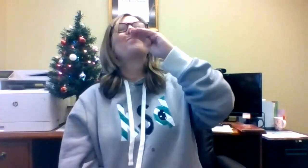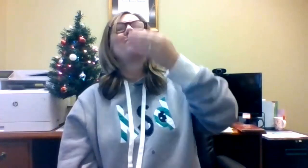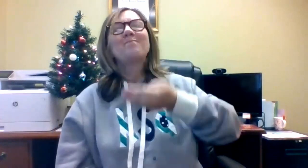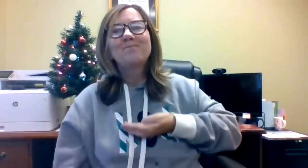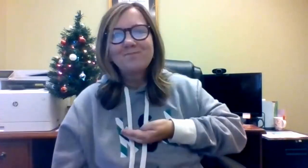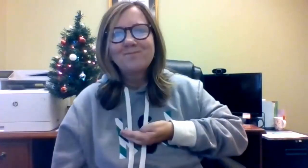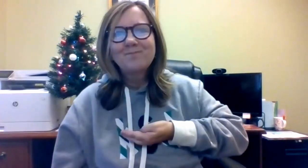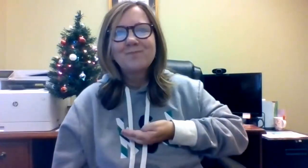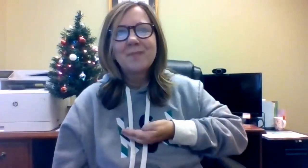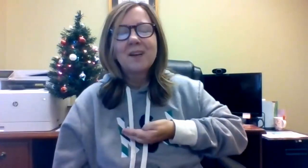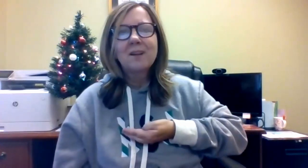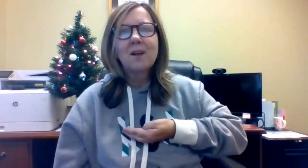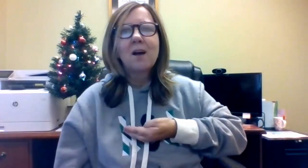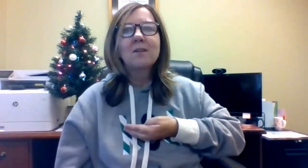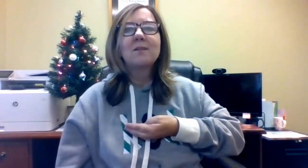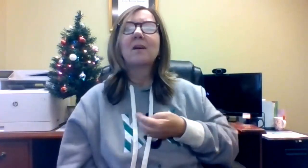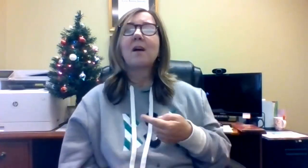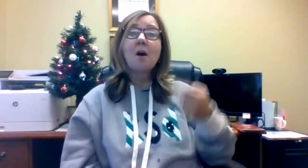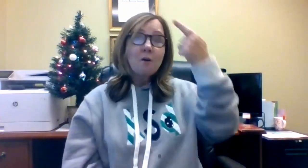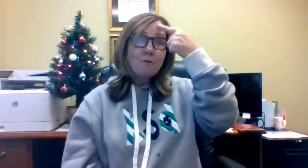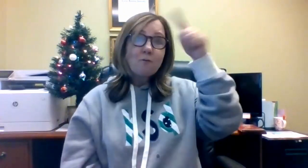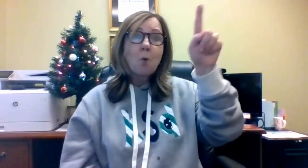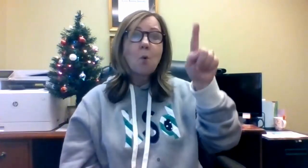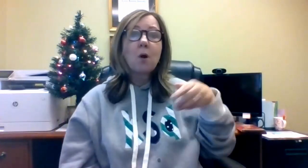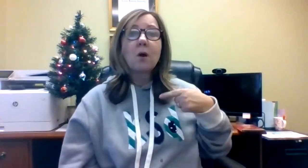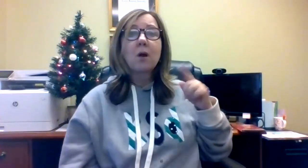Yep, Santa Claus himself.